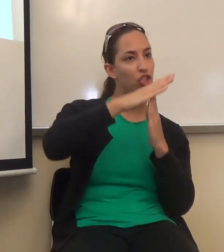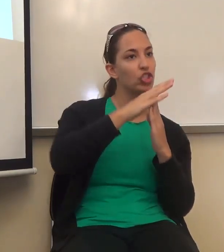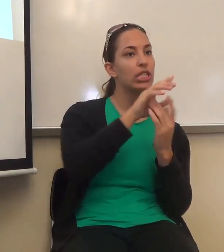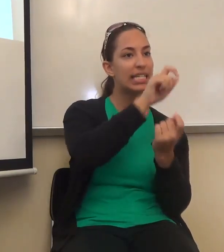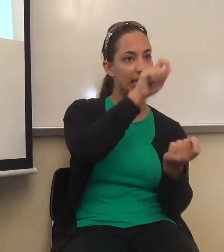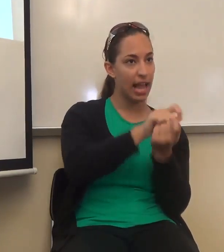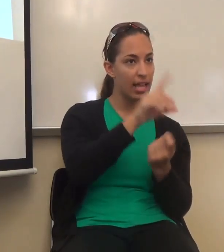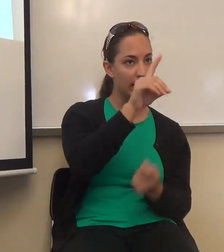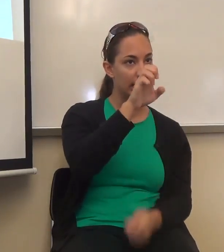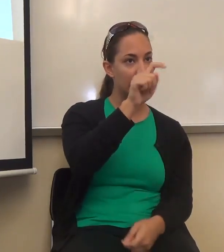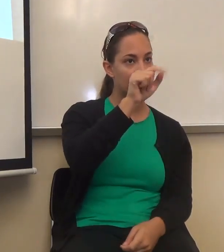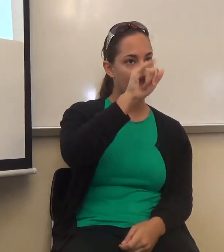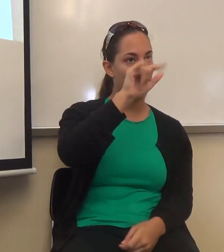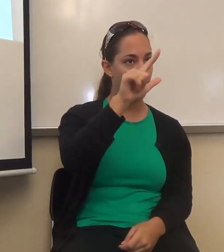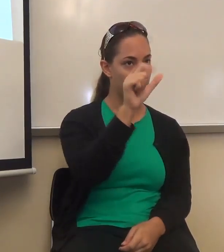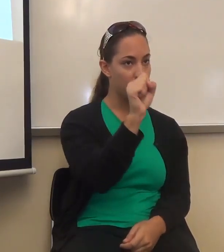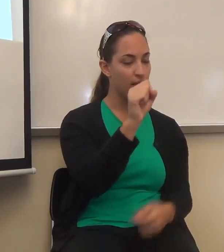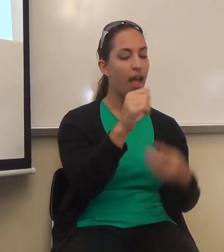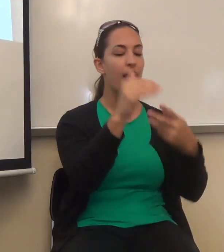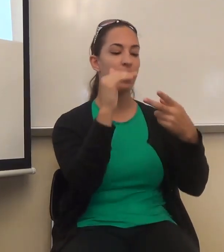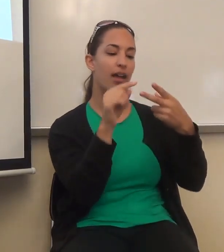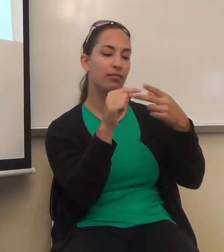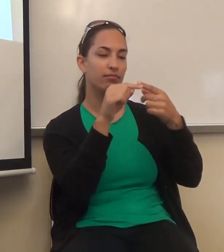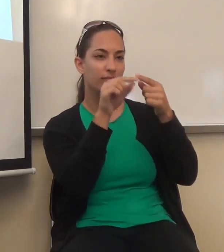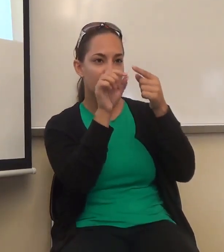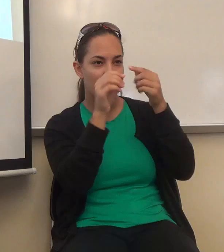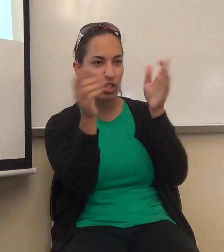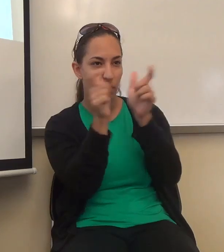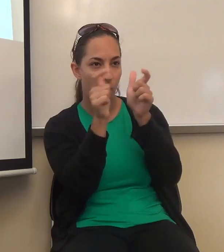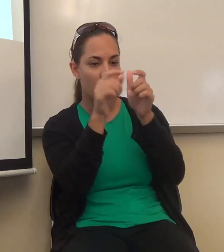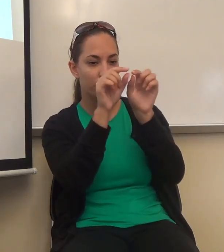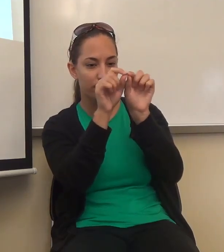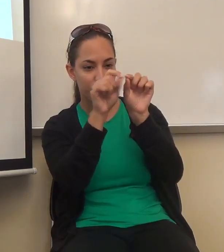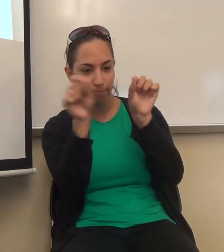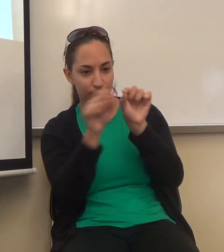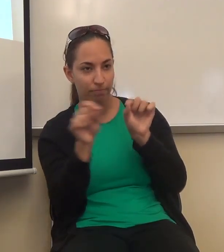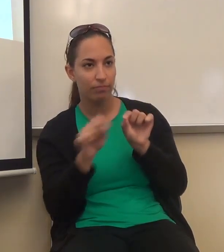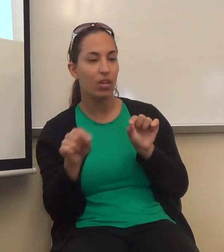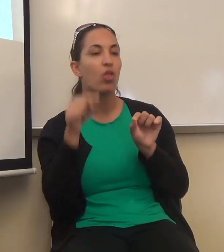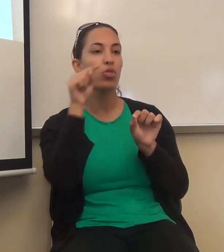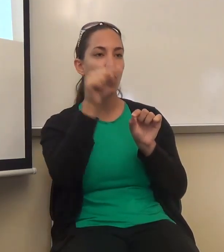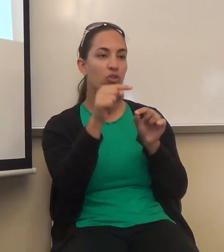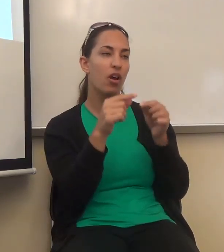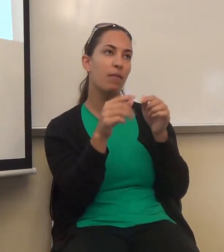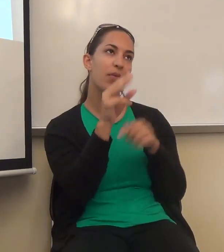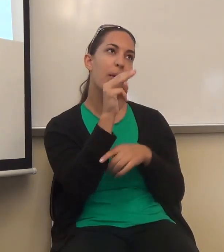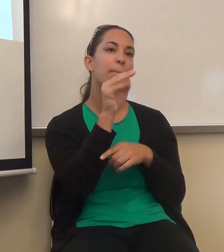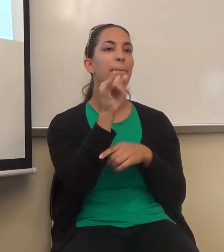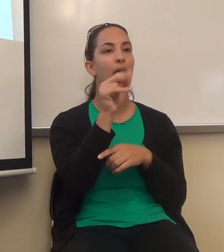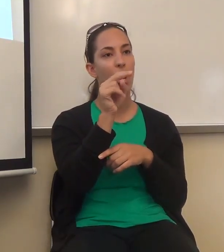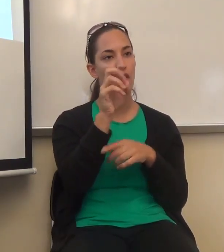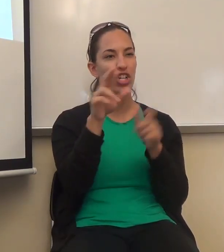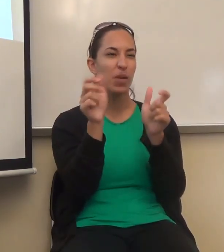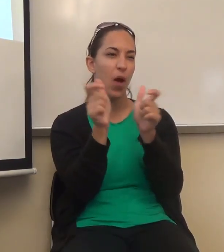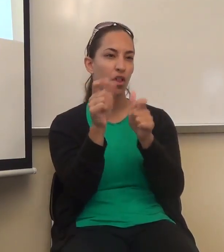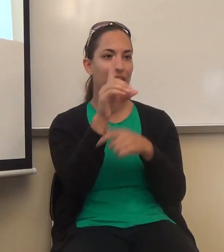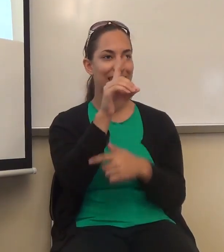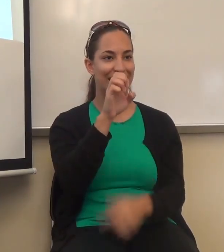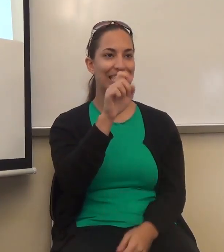you guys are filling out this outline, if it helps you, if that helps you to understand what you're doing. You're filling out this outline for